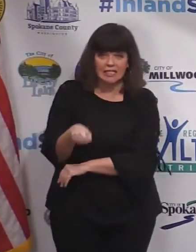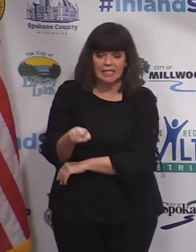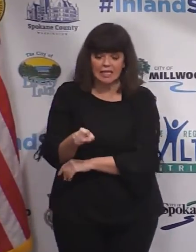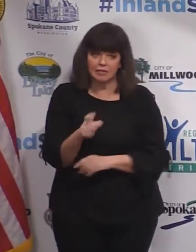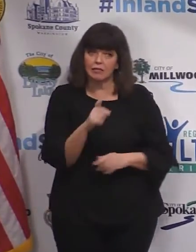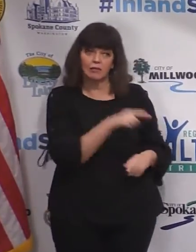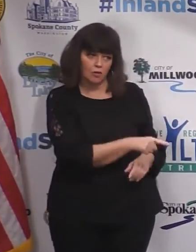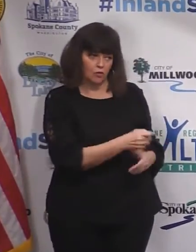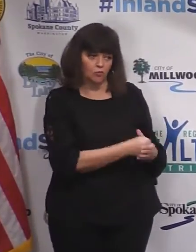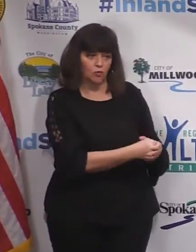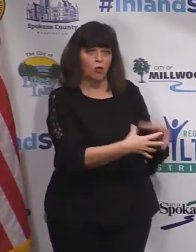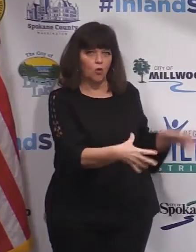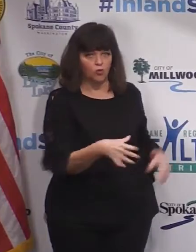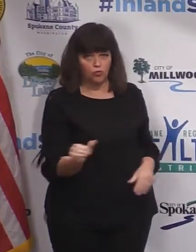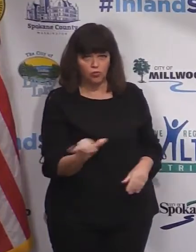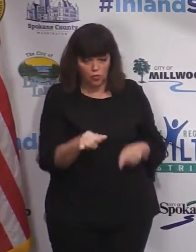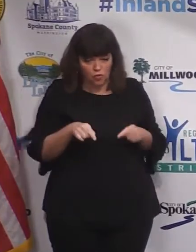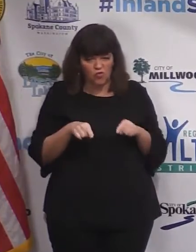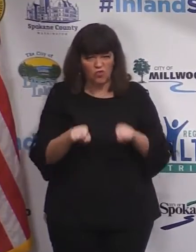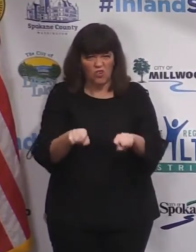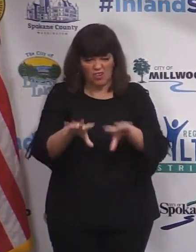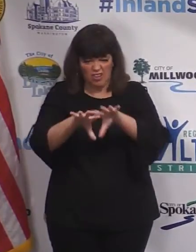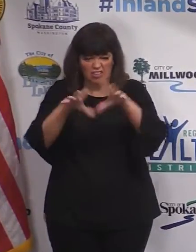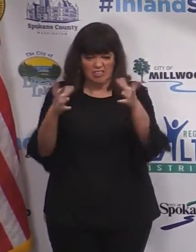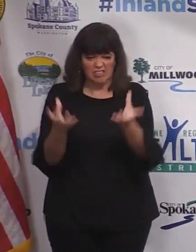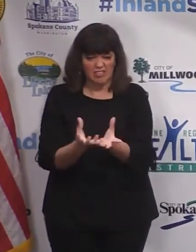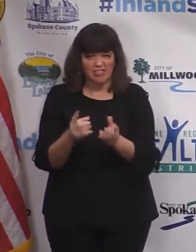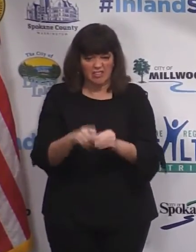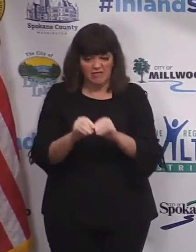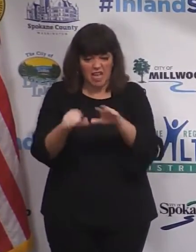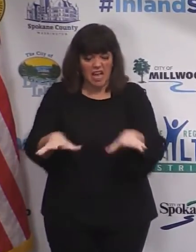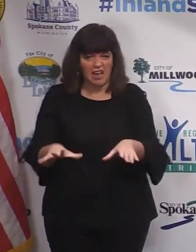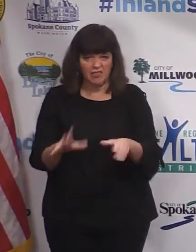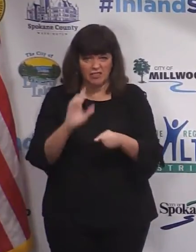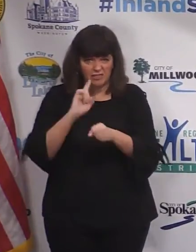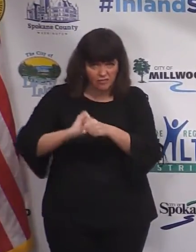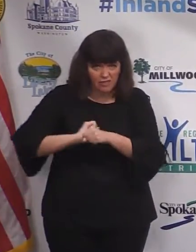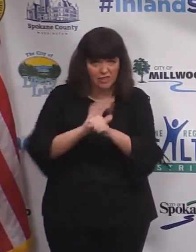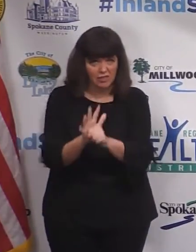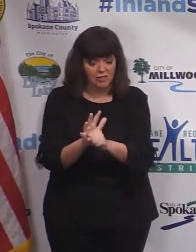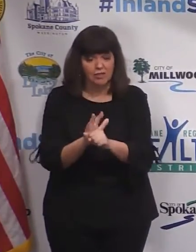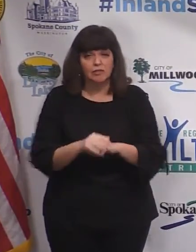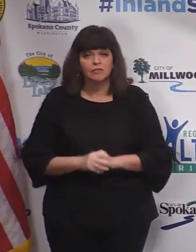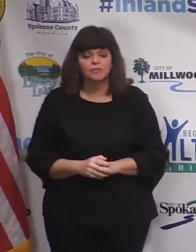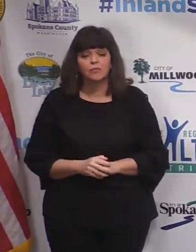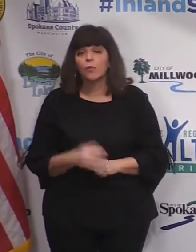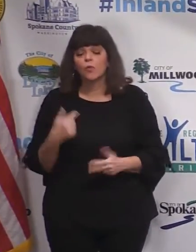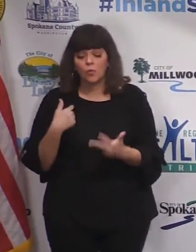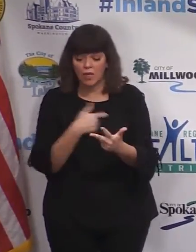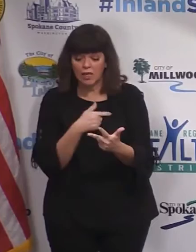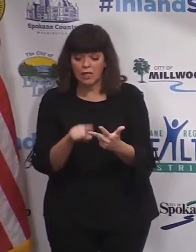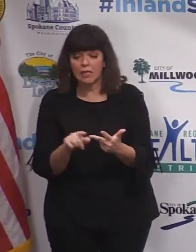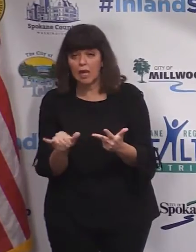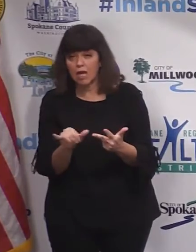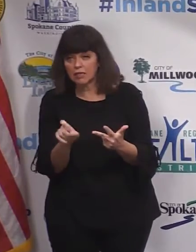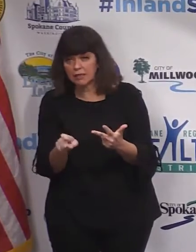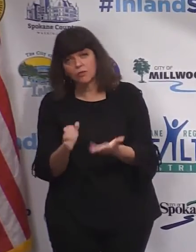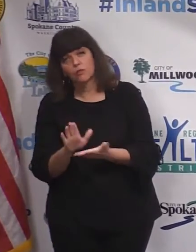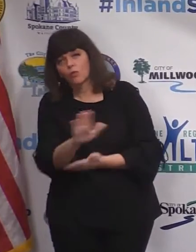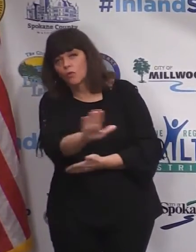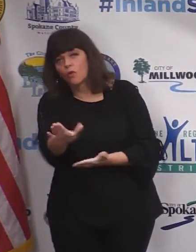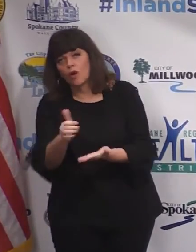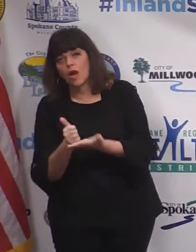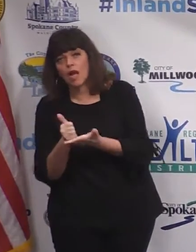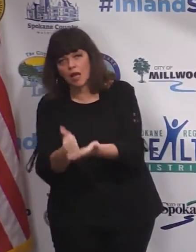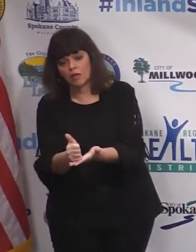coronavirus. And the third thing is we need to get more help. We will need a lot of resources and support to find and purchase food